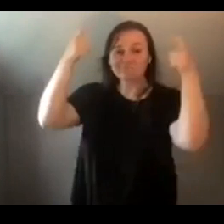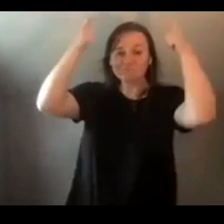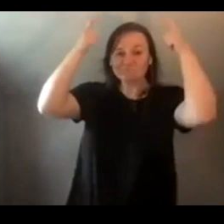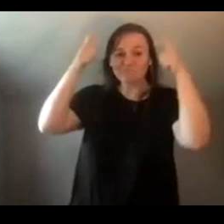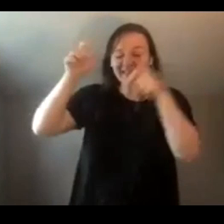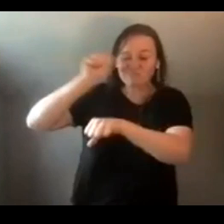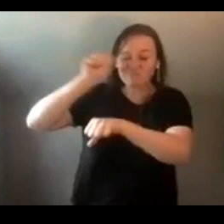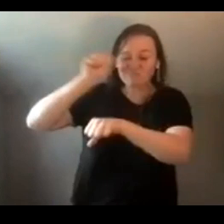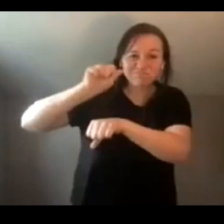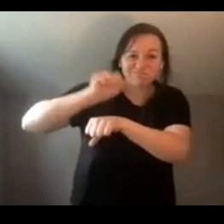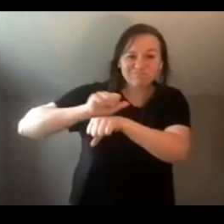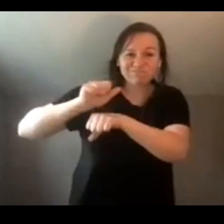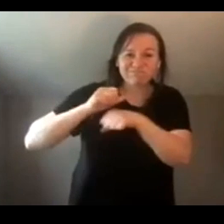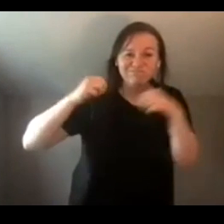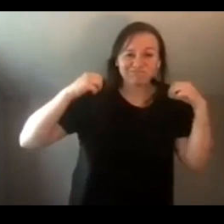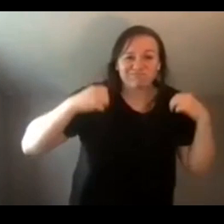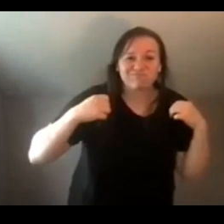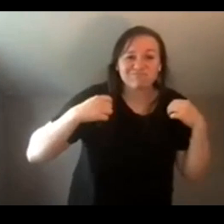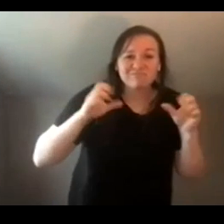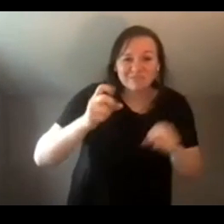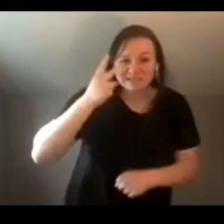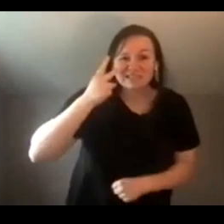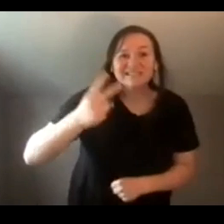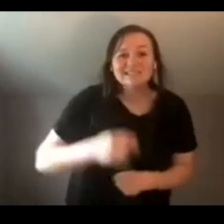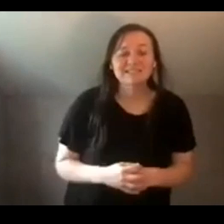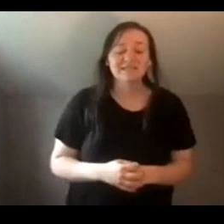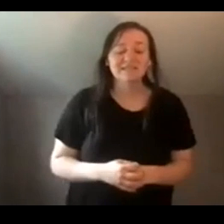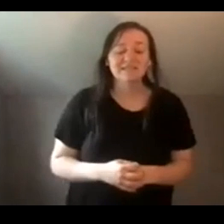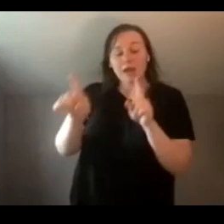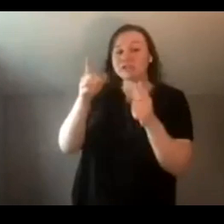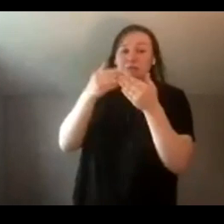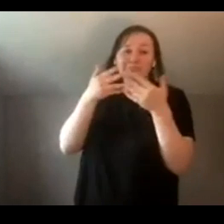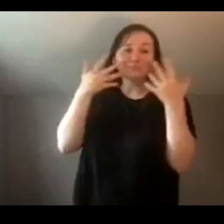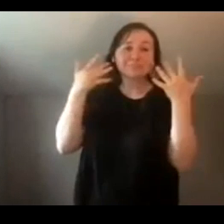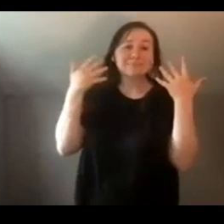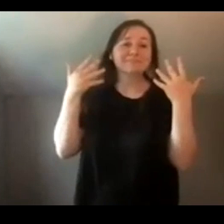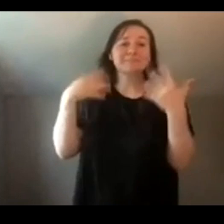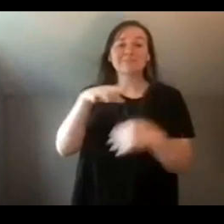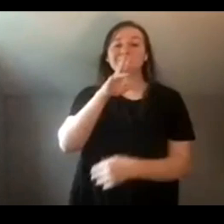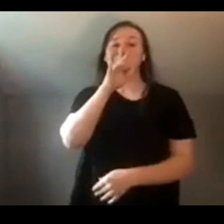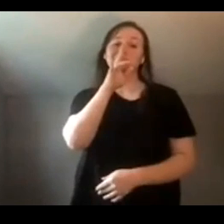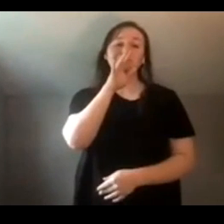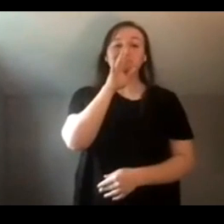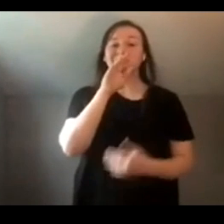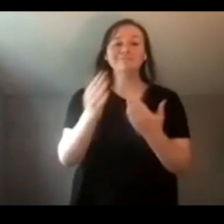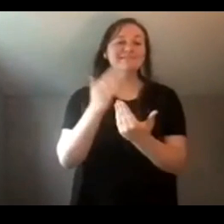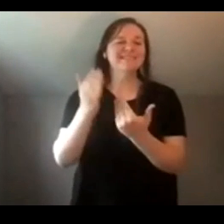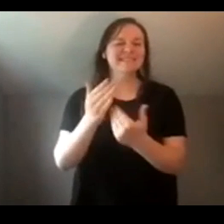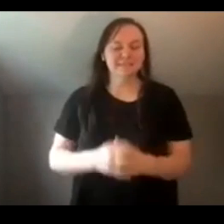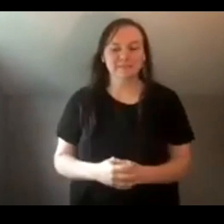of enslavement. Oh, she was pleasant and spoke at ease. She was born May